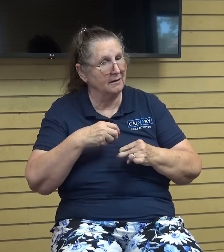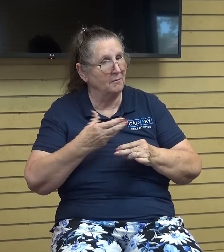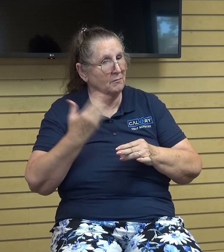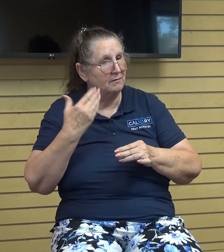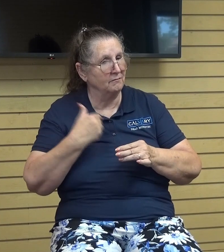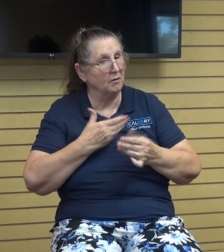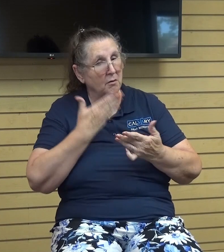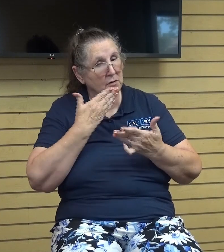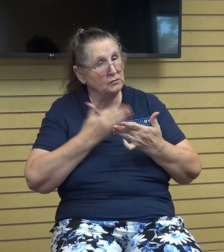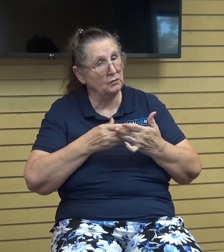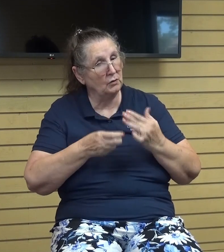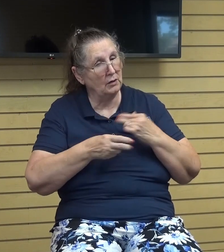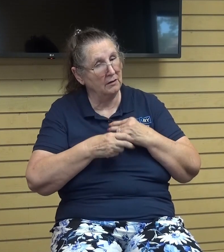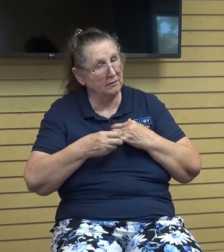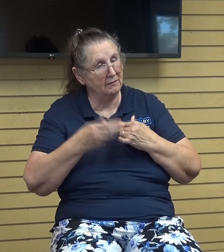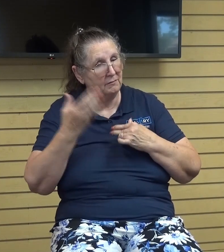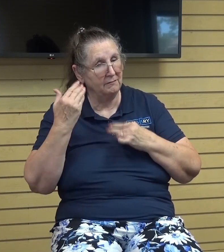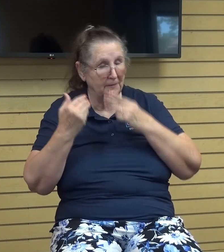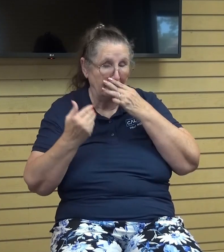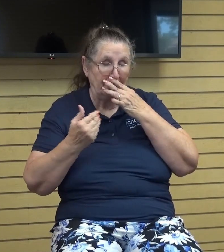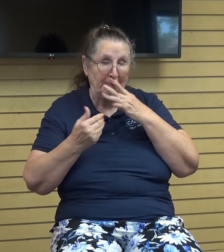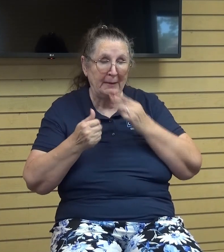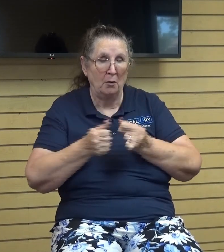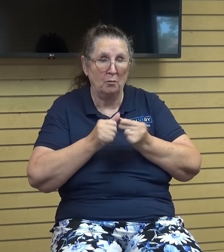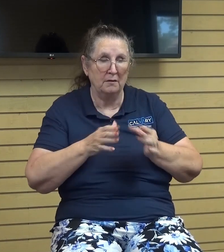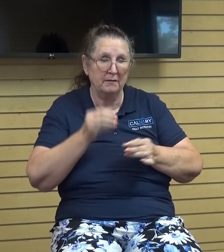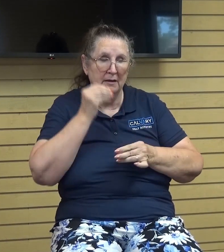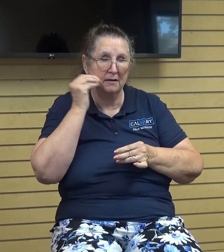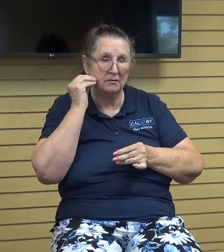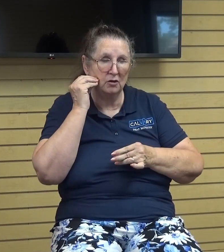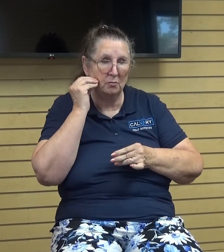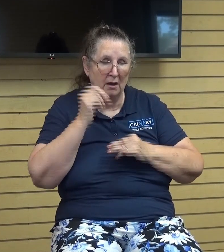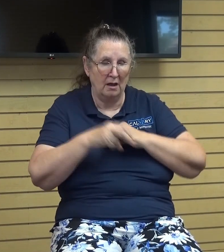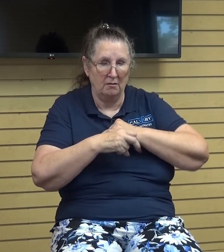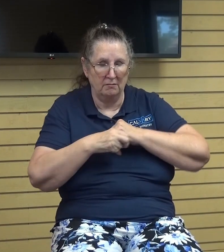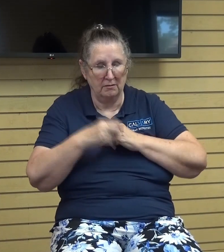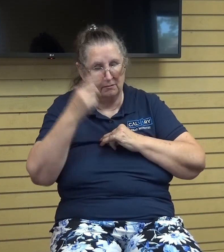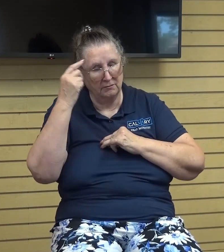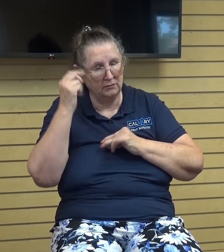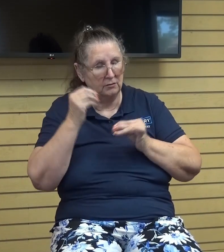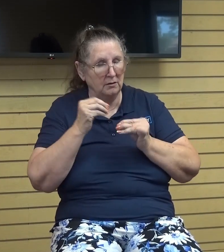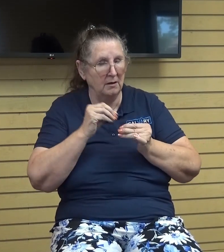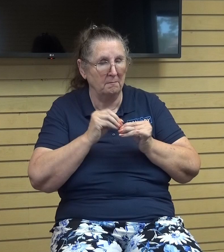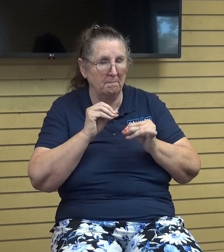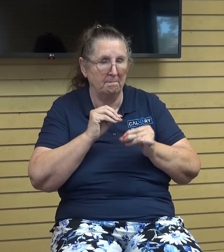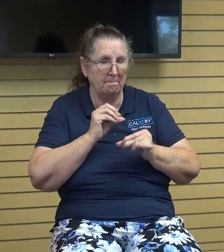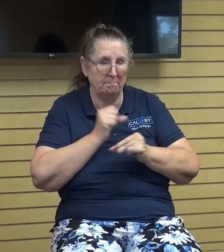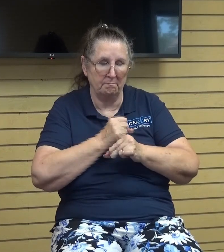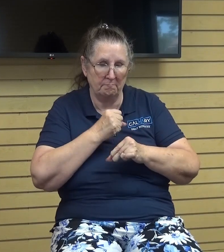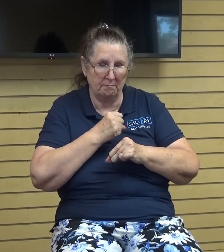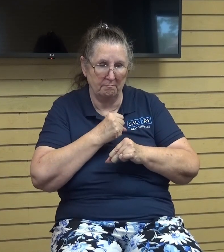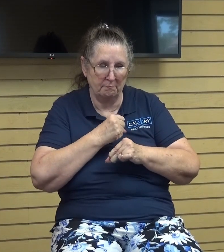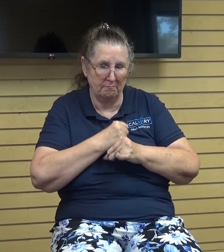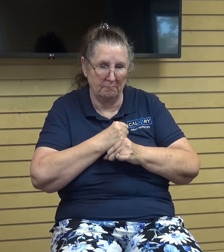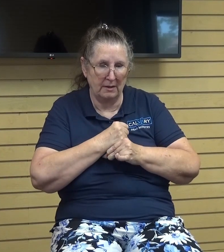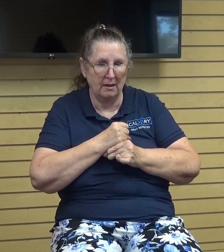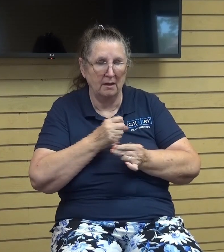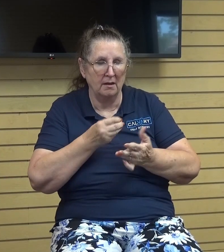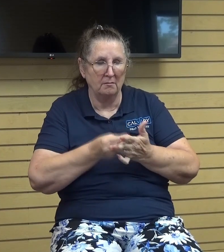day. When I was homeless in my youth, I would boost to survive, to make money. I would never steal from people. No, I was too self-righteous